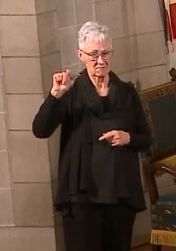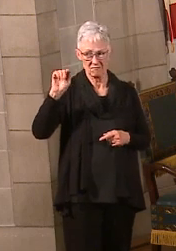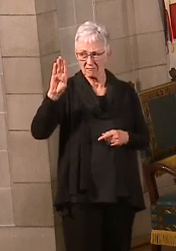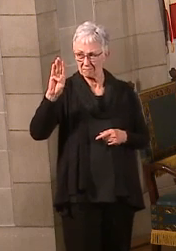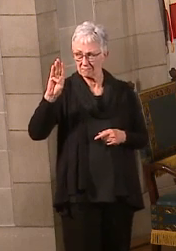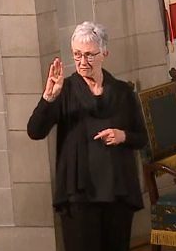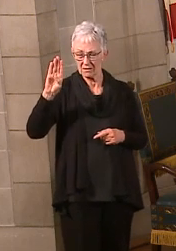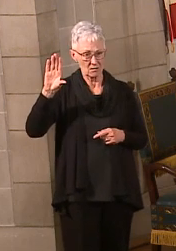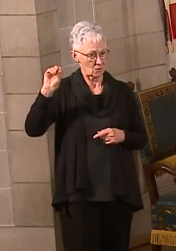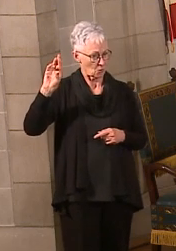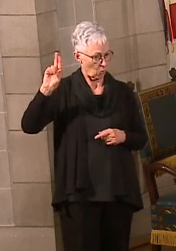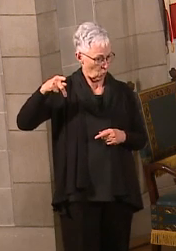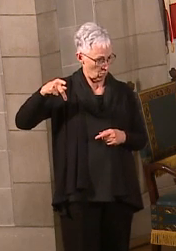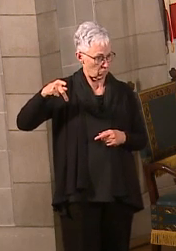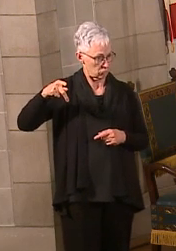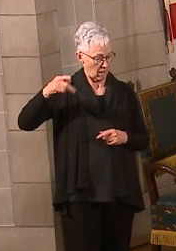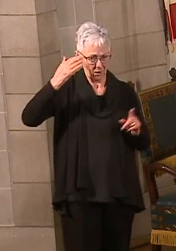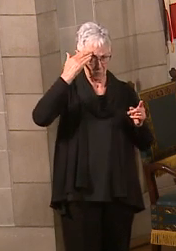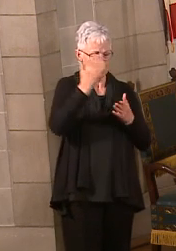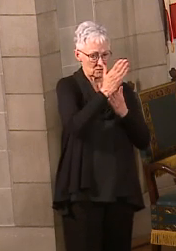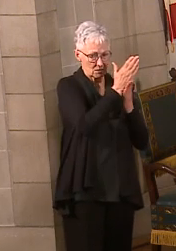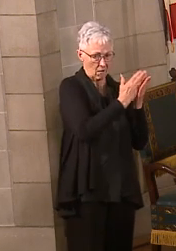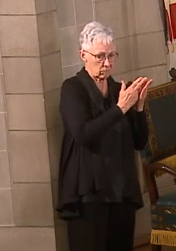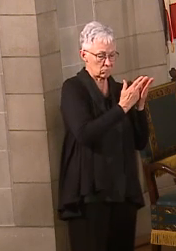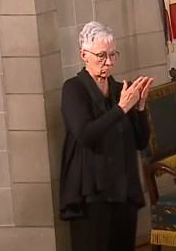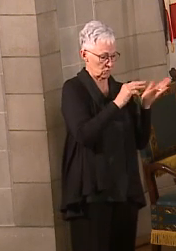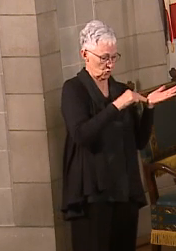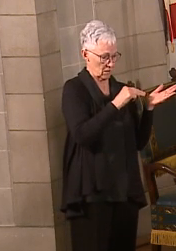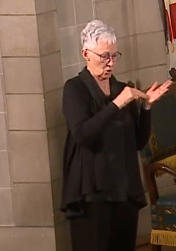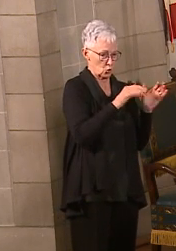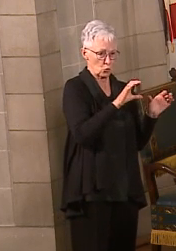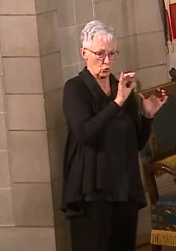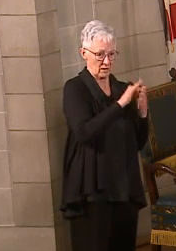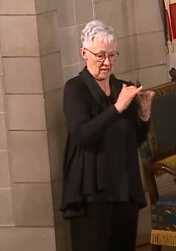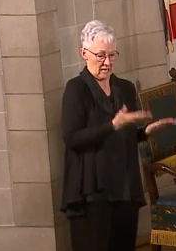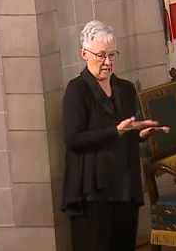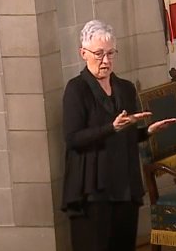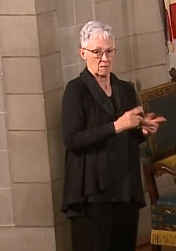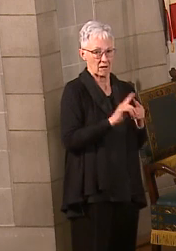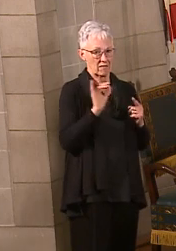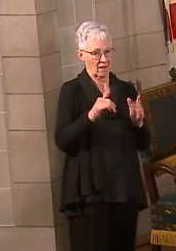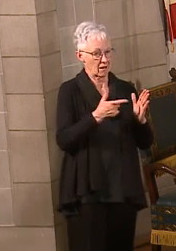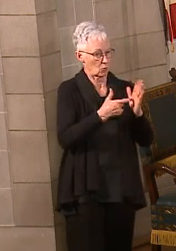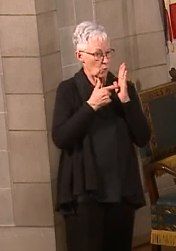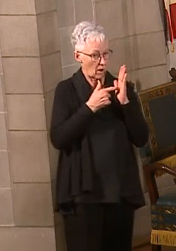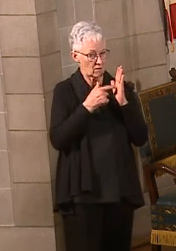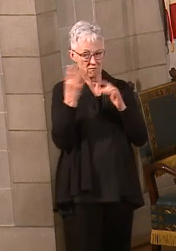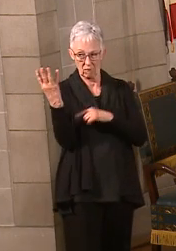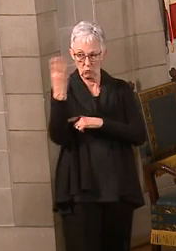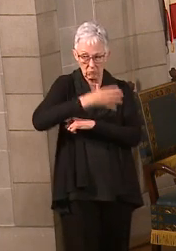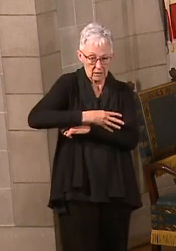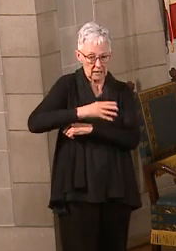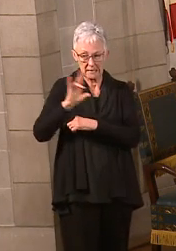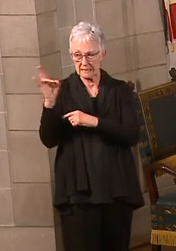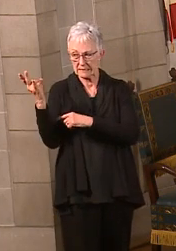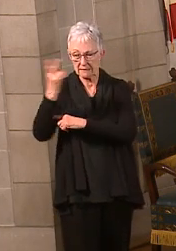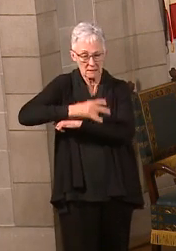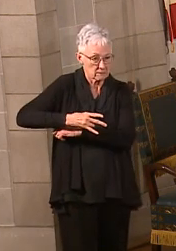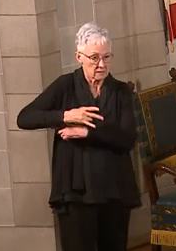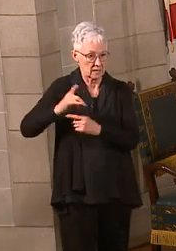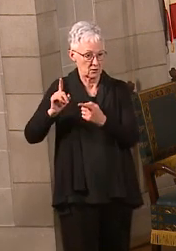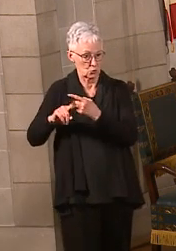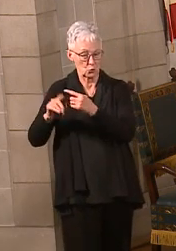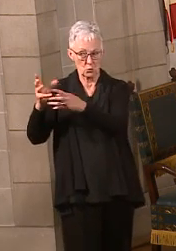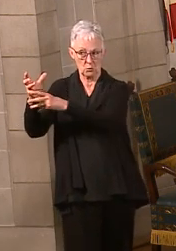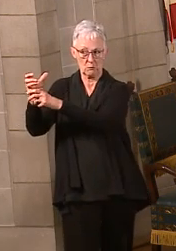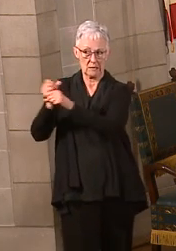providers are doing that here in our state. And that's generally a 4 to 7 days or longer turnaround time. So I don't know all the specifics about how those pharmacies are doing